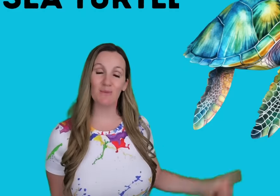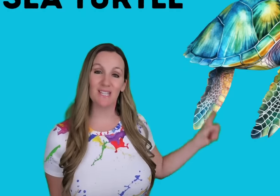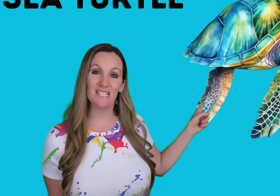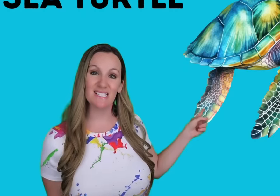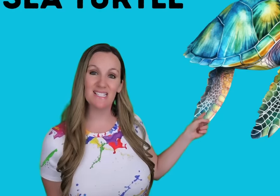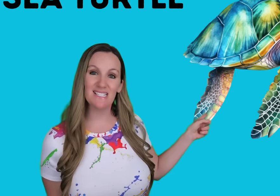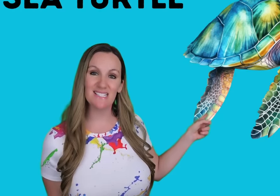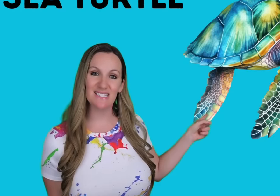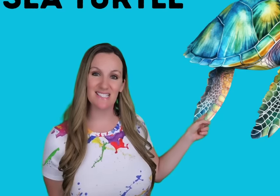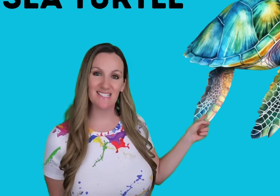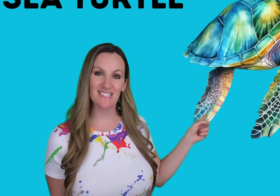this is?